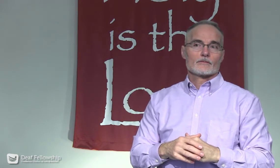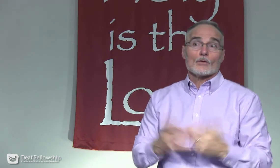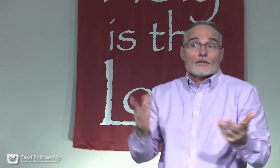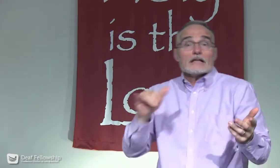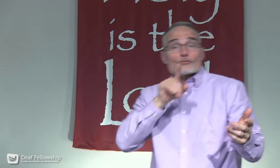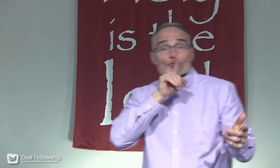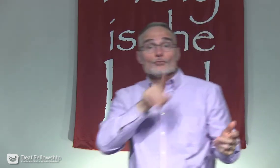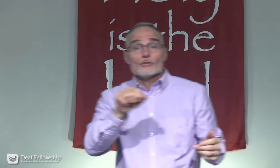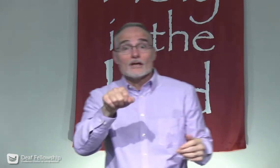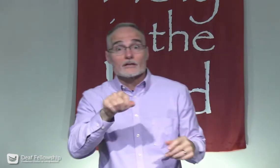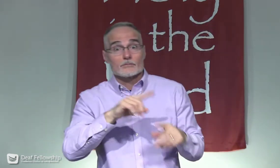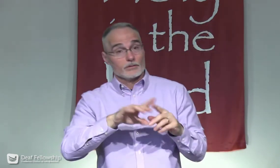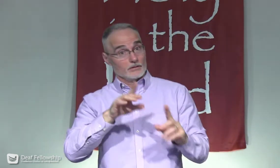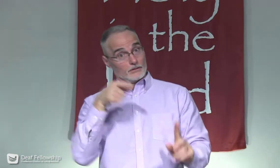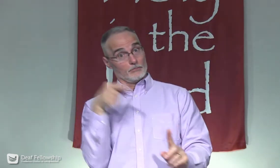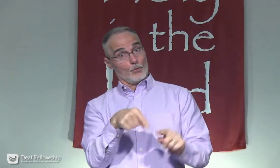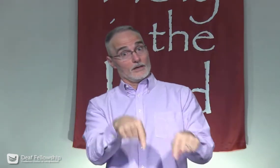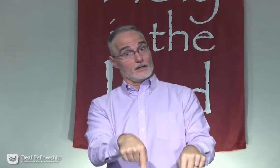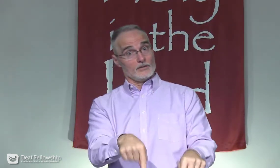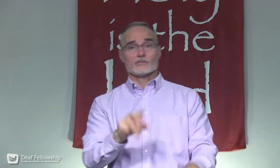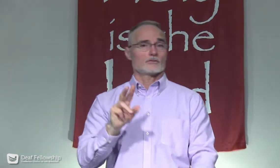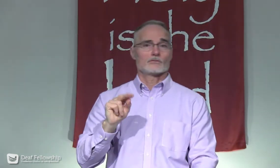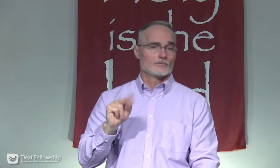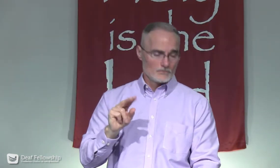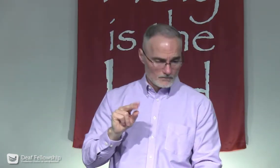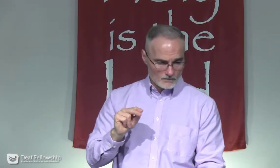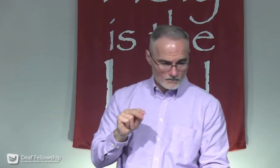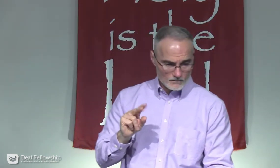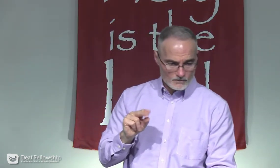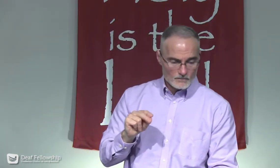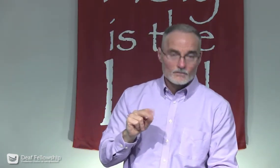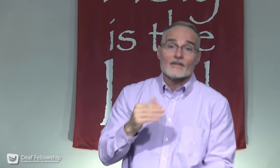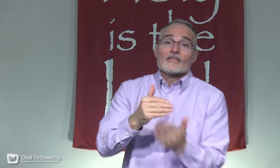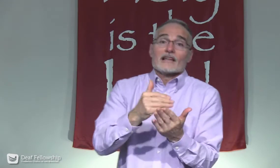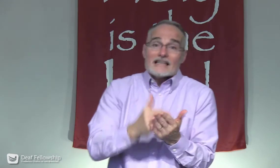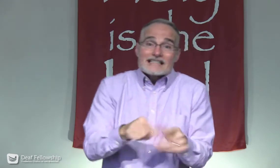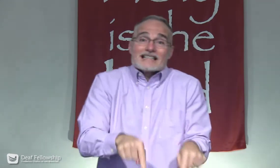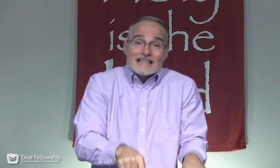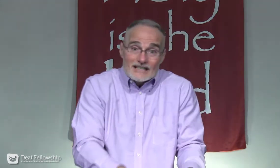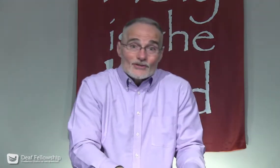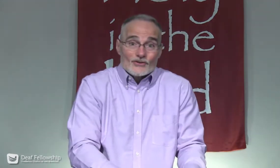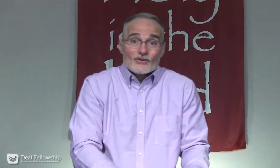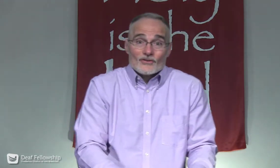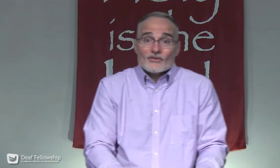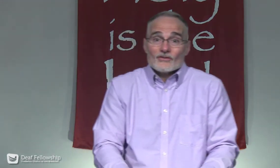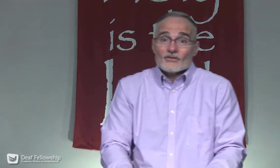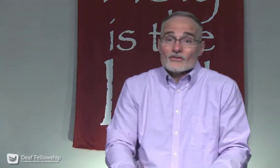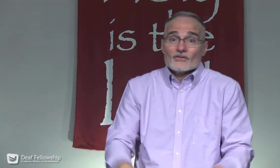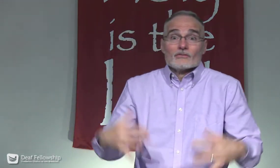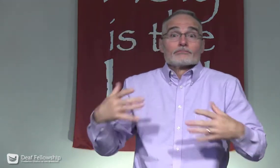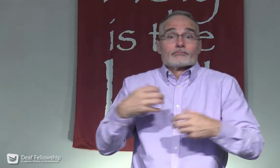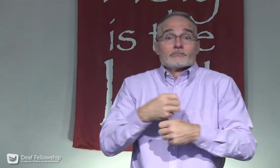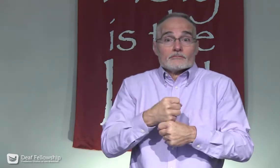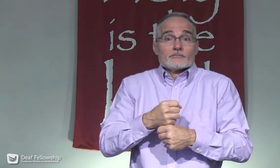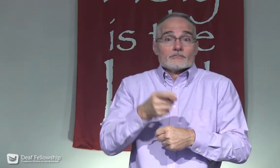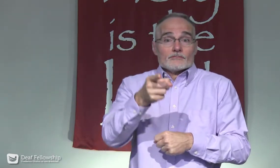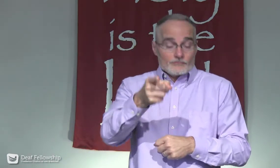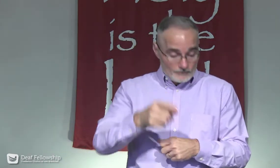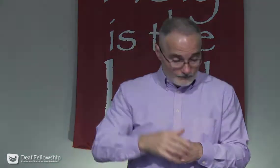trying to teach. And while it is true, that's not the central lesson. The lesson